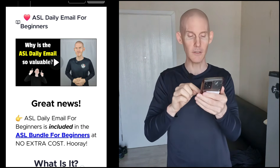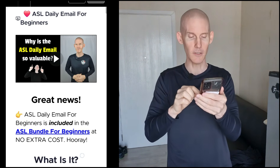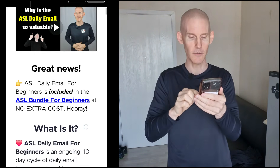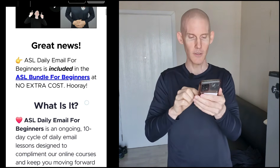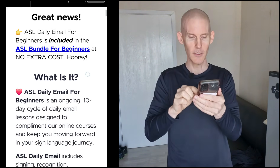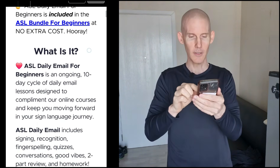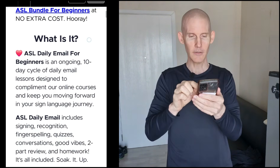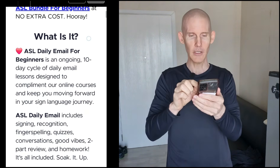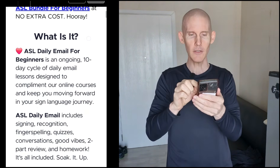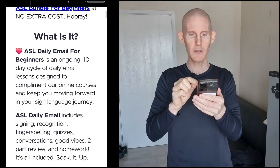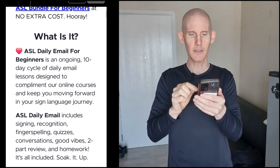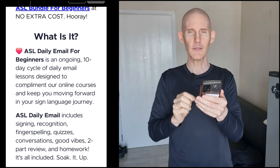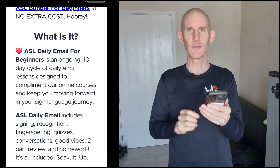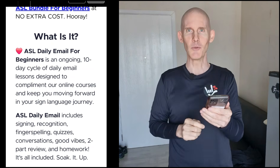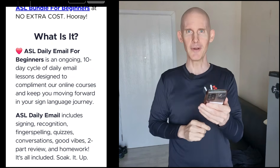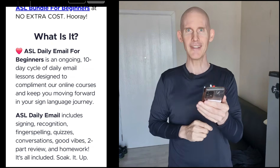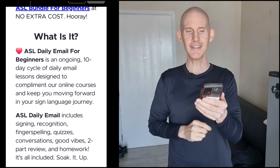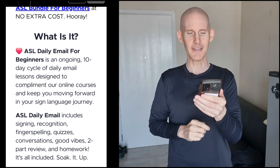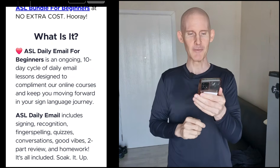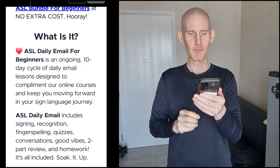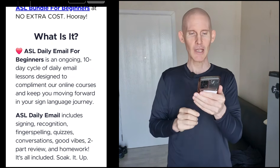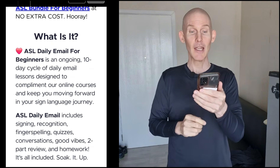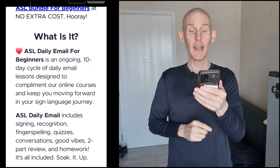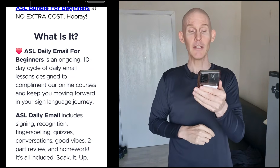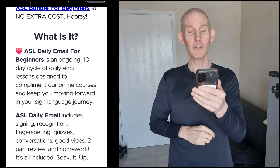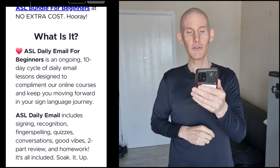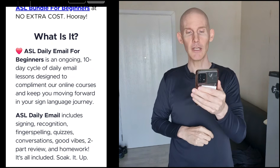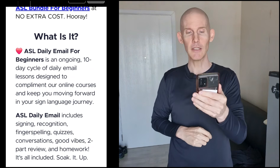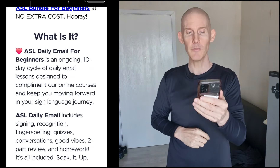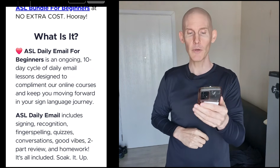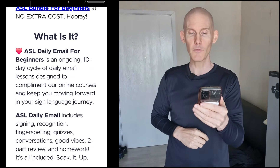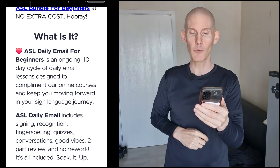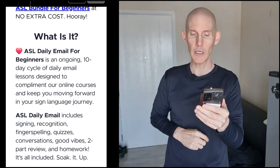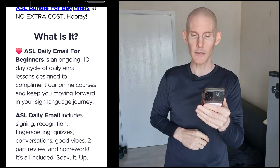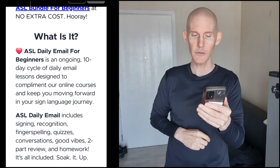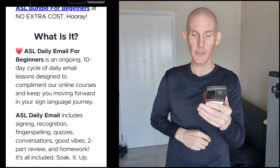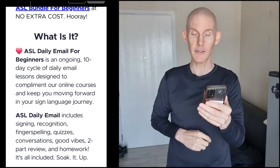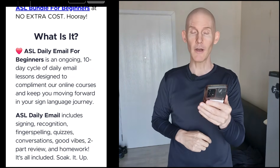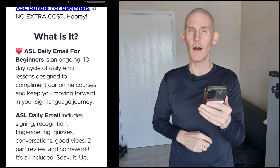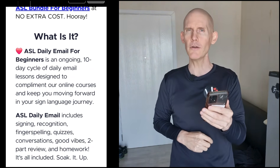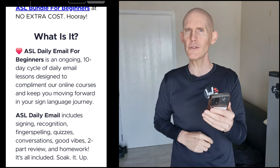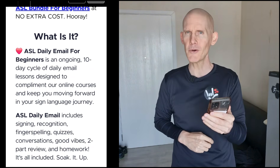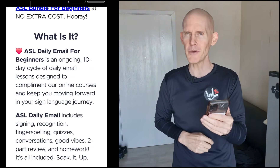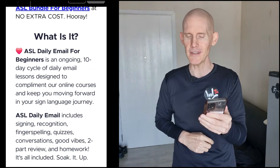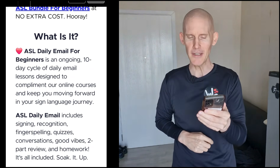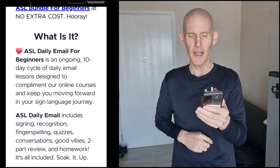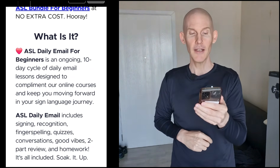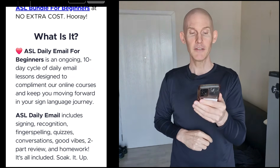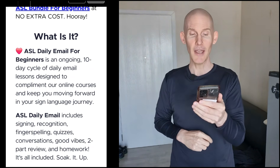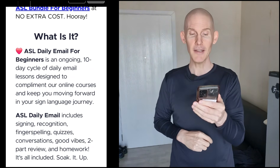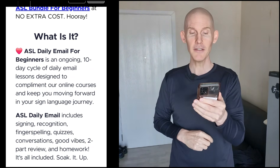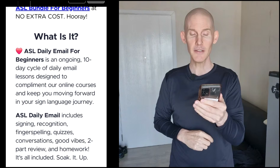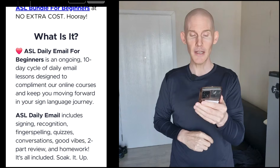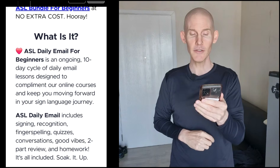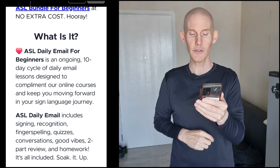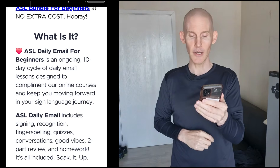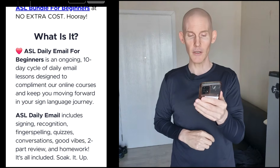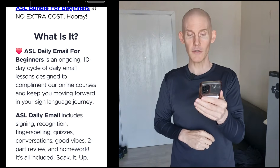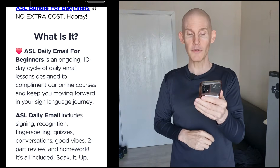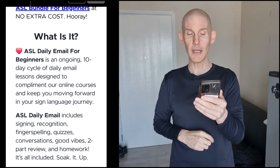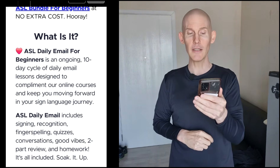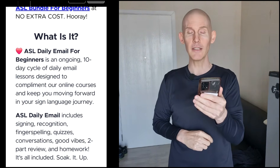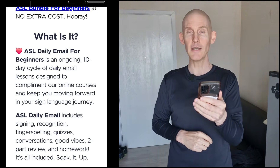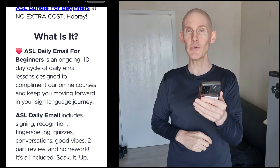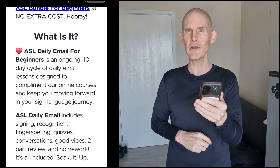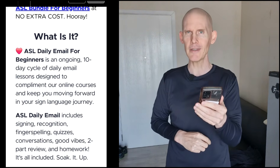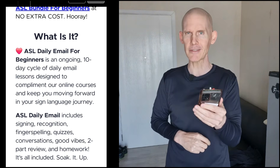what is it? Let's take a look. It says, what is it? ASL Daily Email for Beginners is an ongoing 10-day cycle